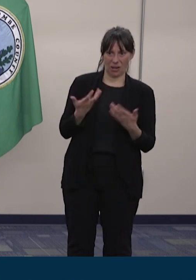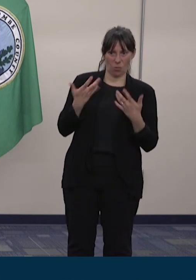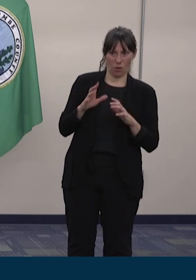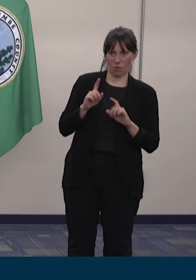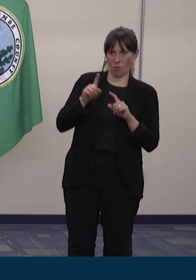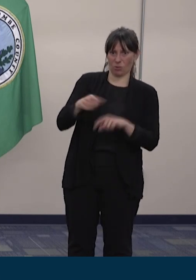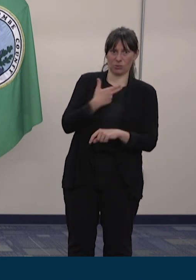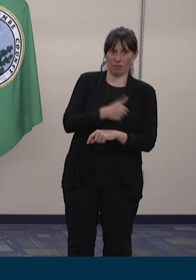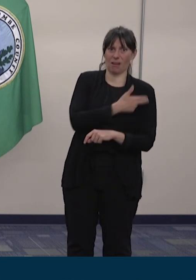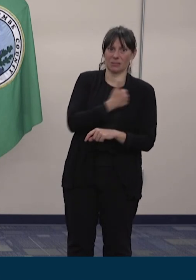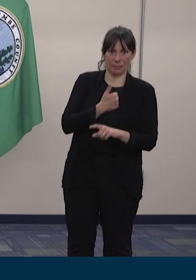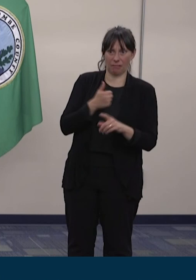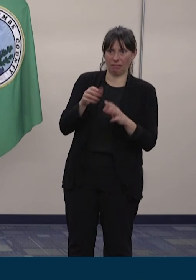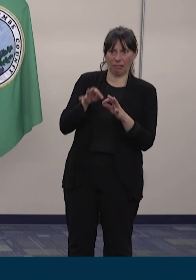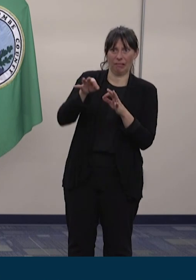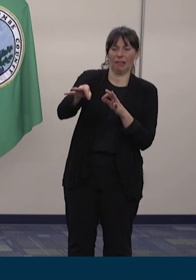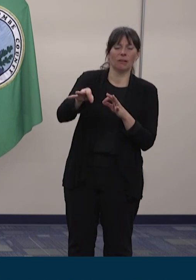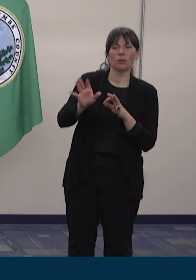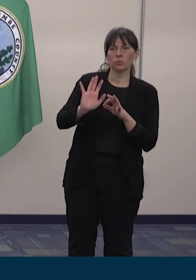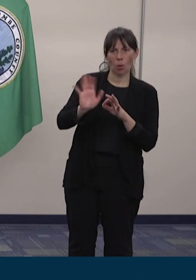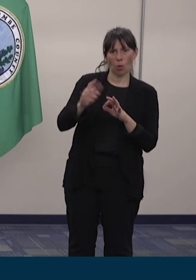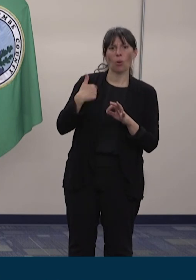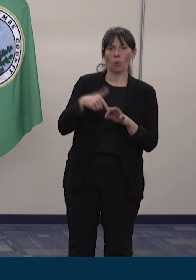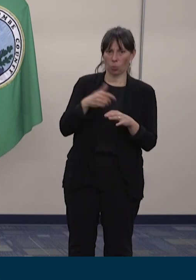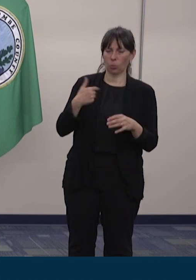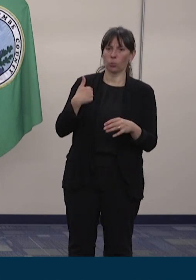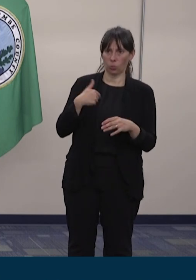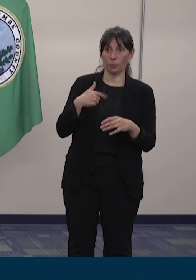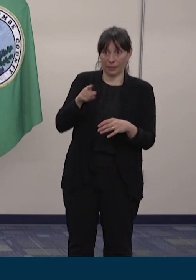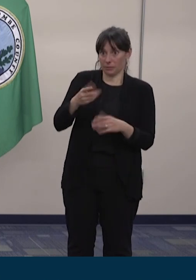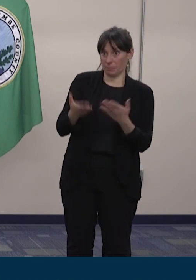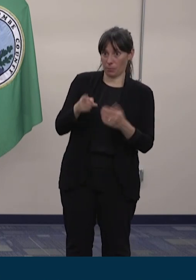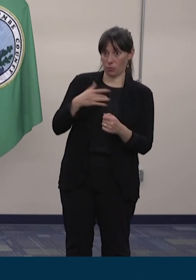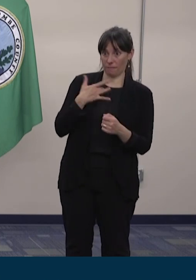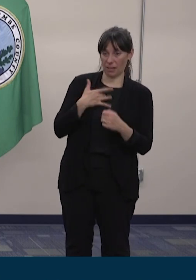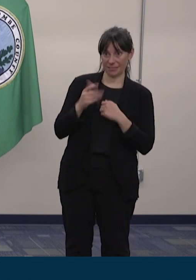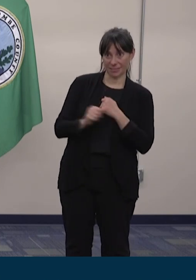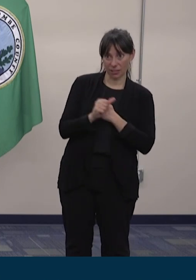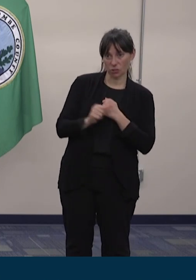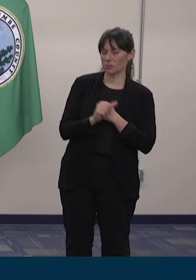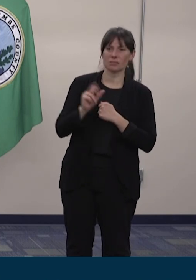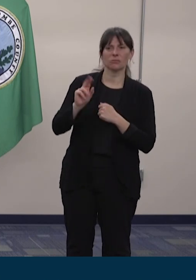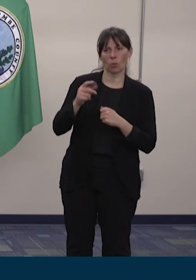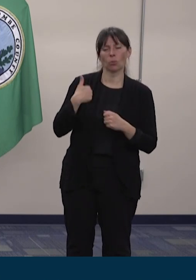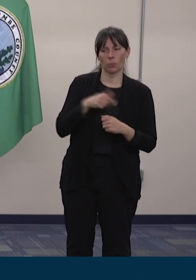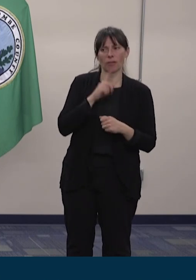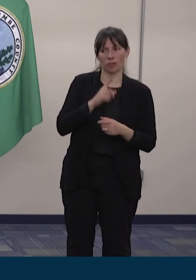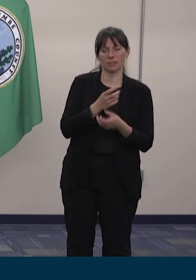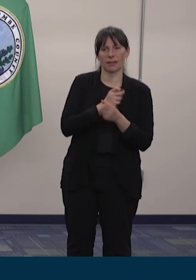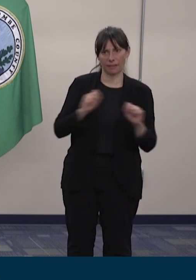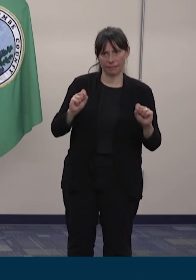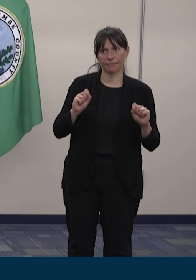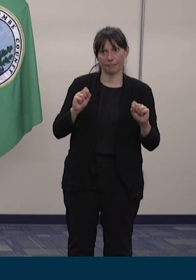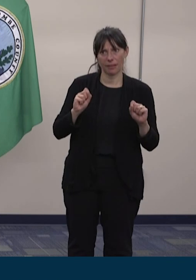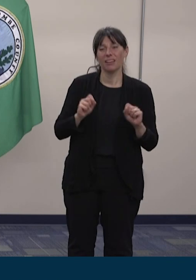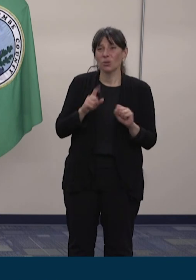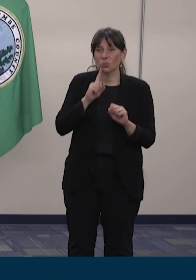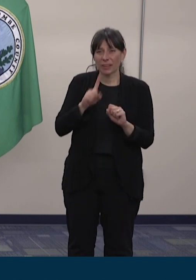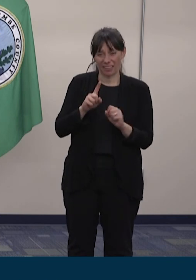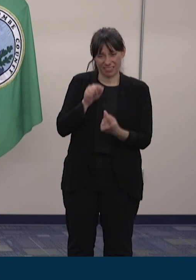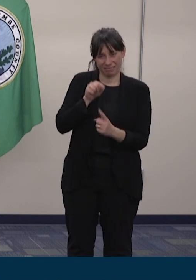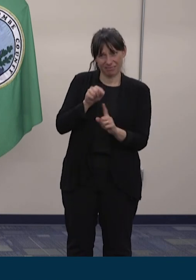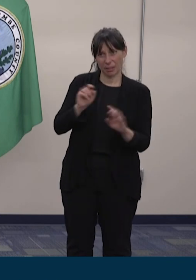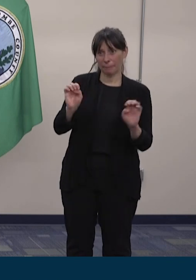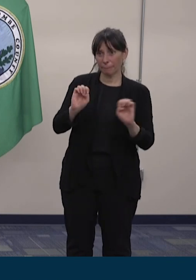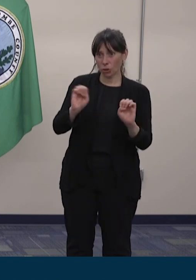not only por sus applies to procedimientos the y services that we're going to resume, no but hay it demasiados applies servicios que vamos a perhaps even more poder importantly to emergency asumir services.